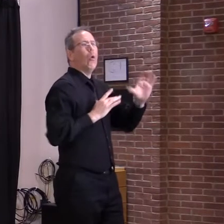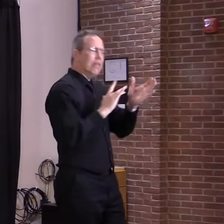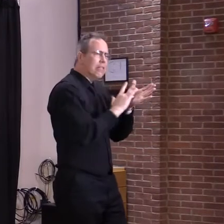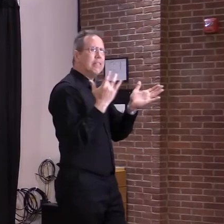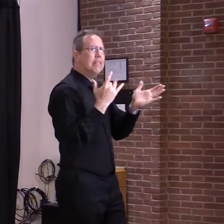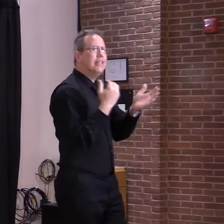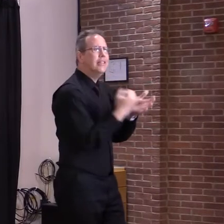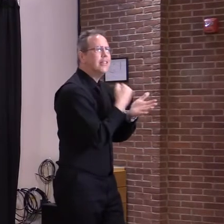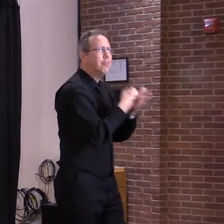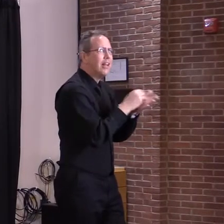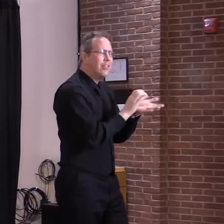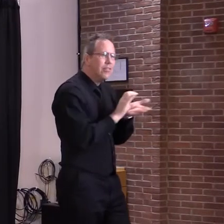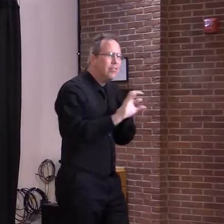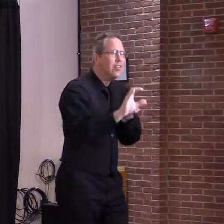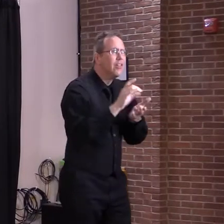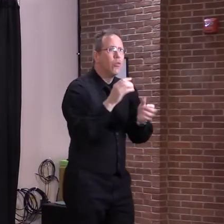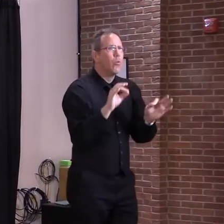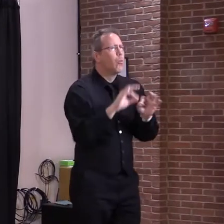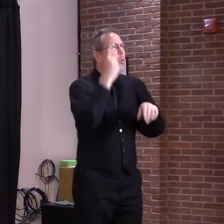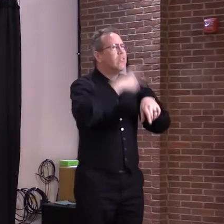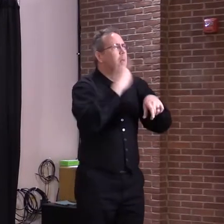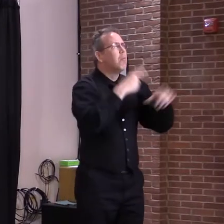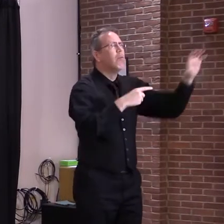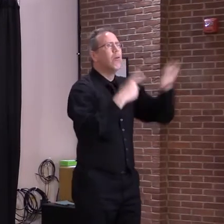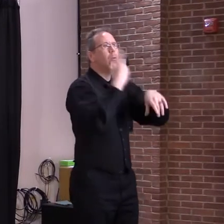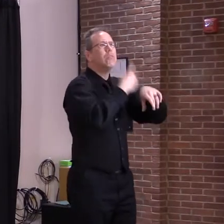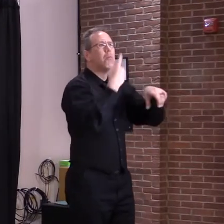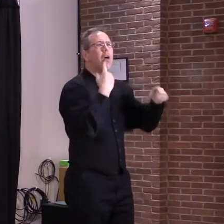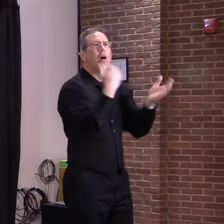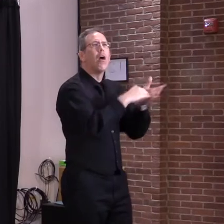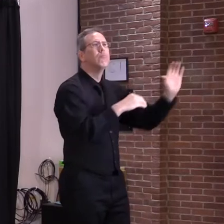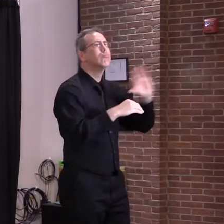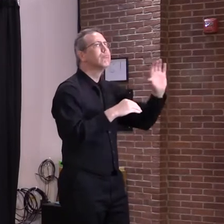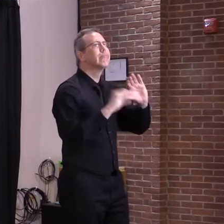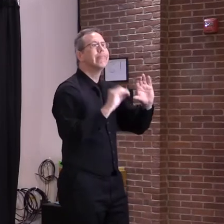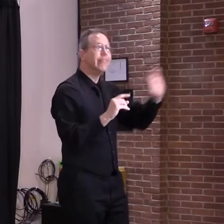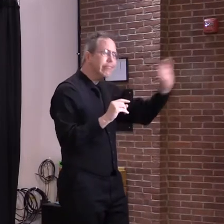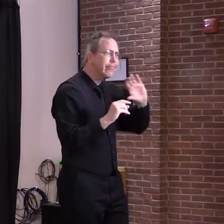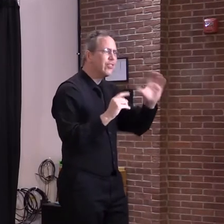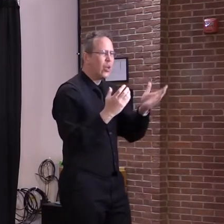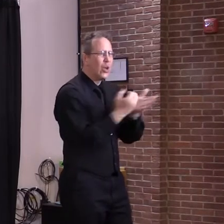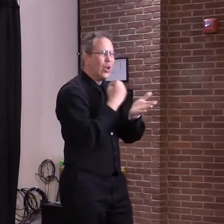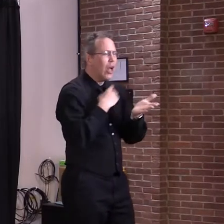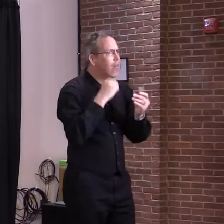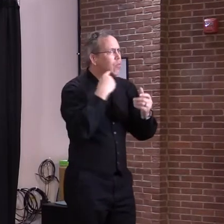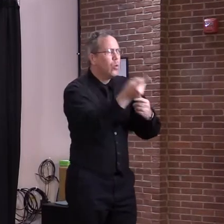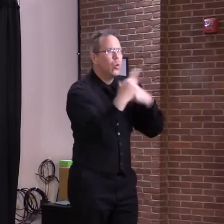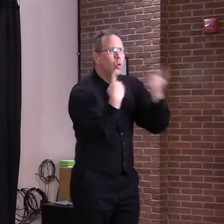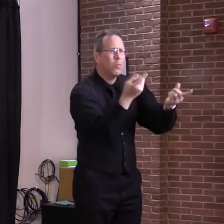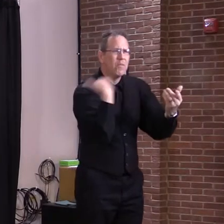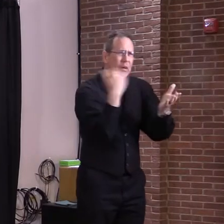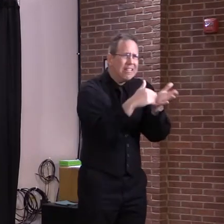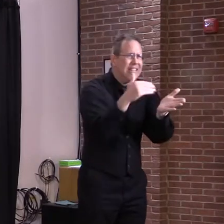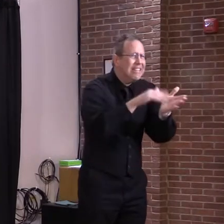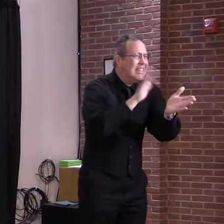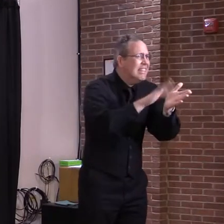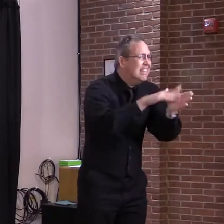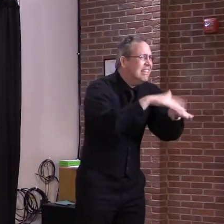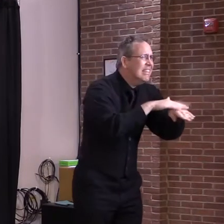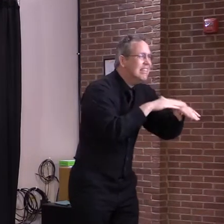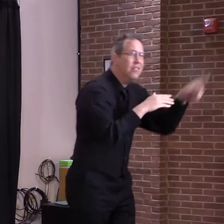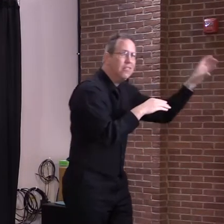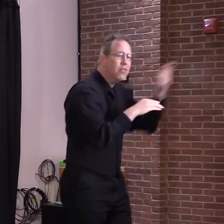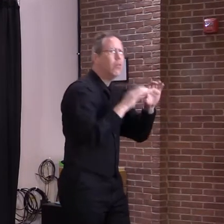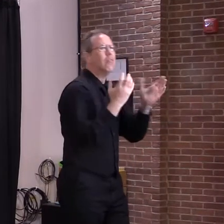transformative steps forward, which is why I keep talking about it. This was a comprehensive package with the initiatives working